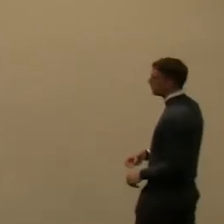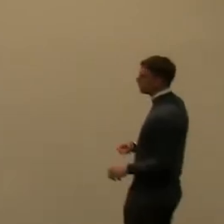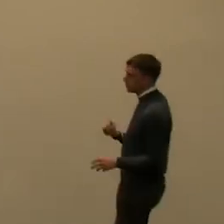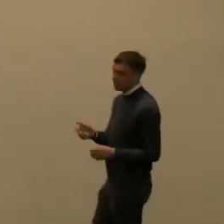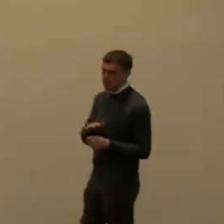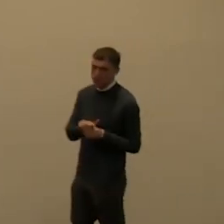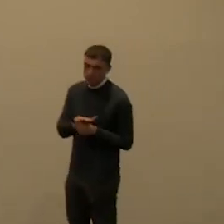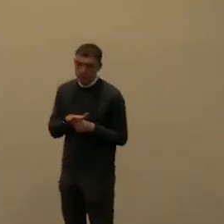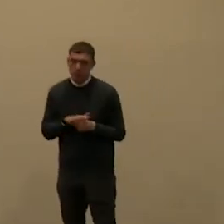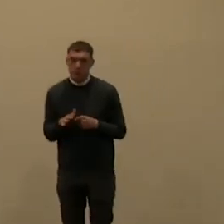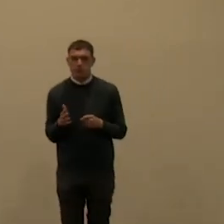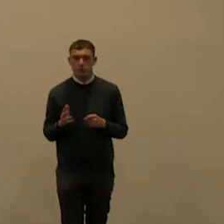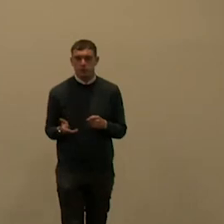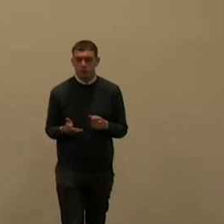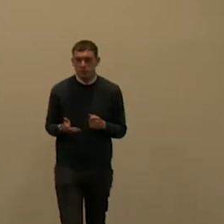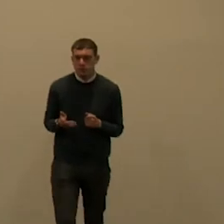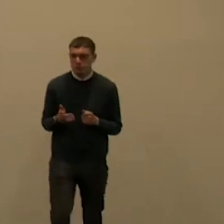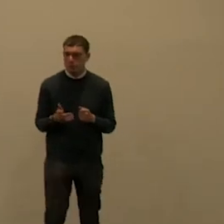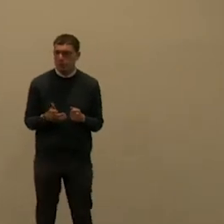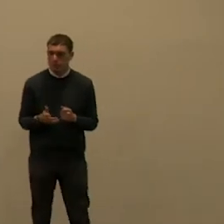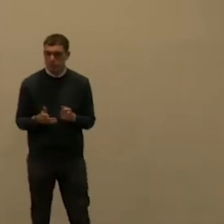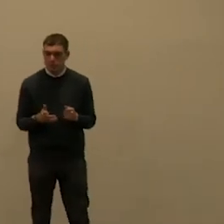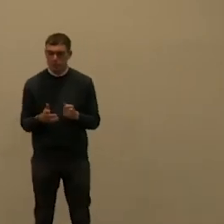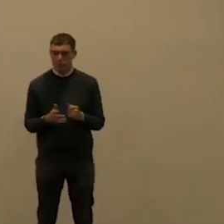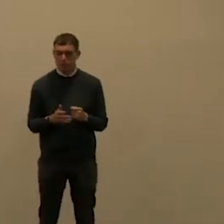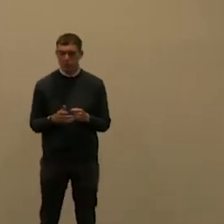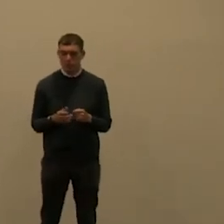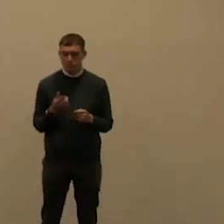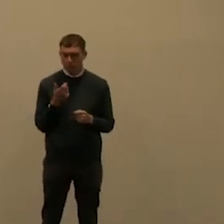implement Express Route and for the